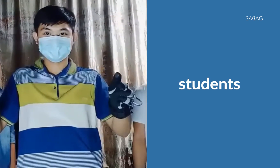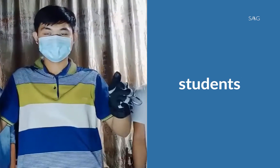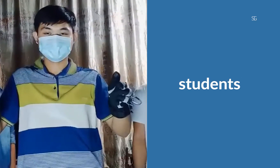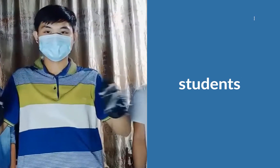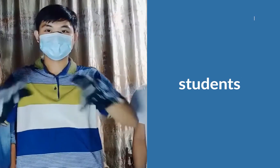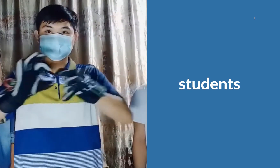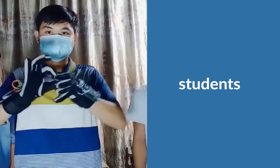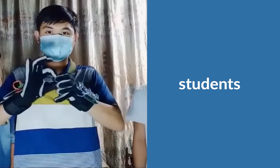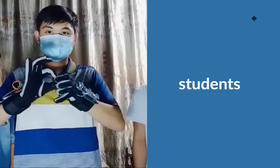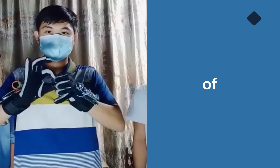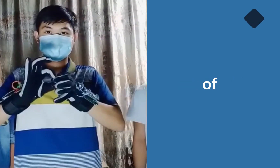students of